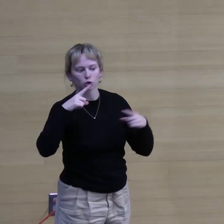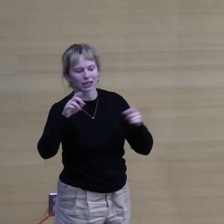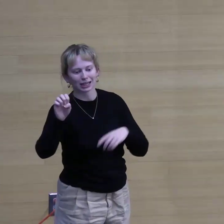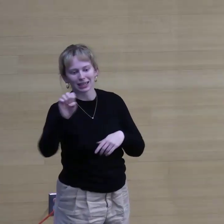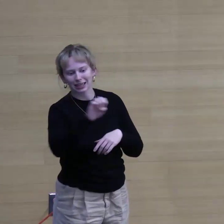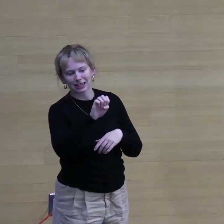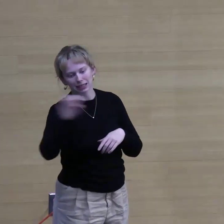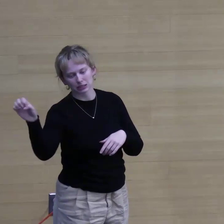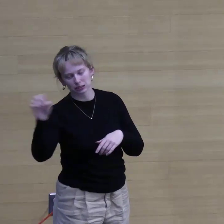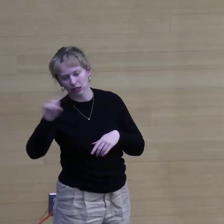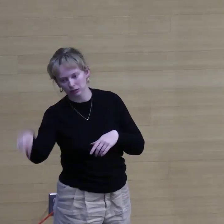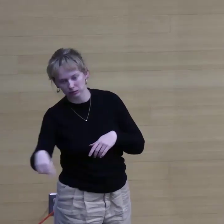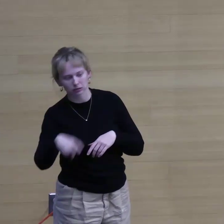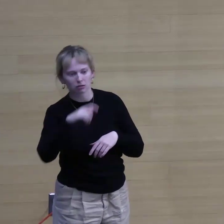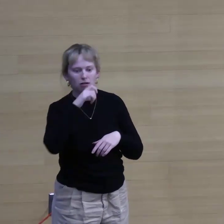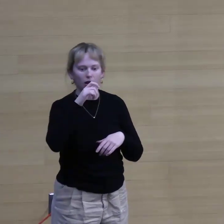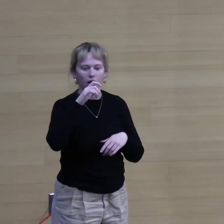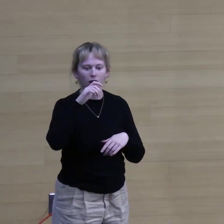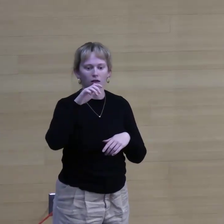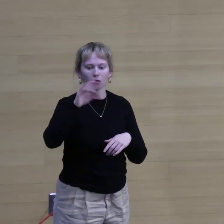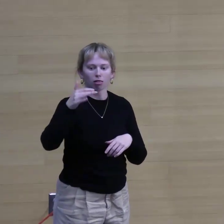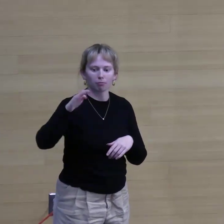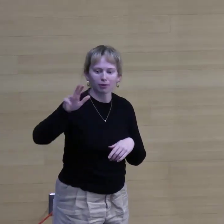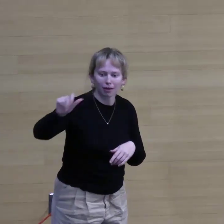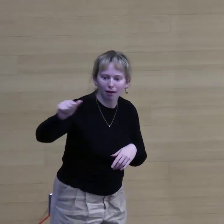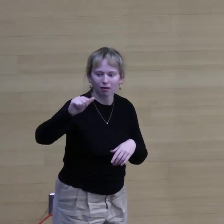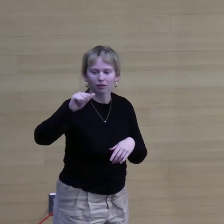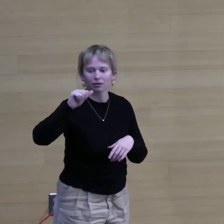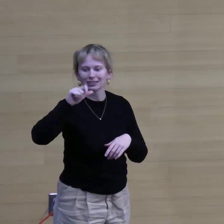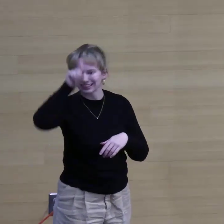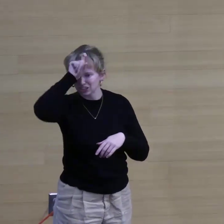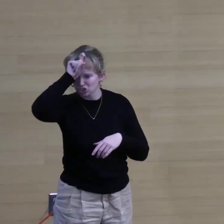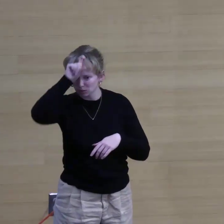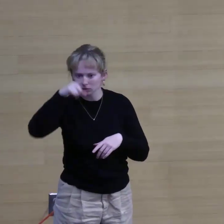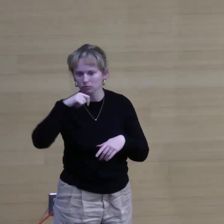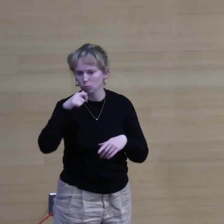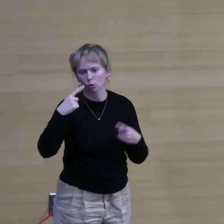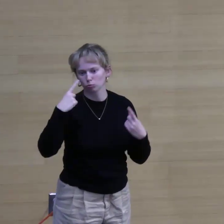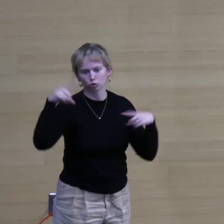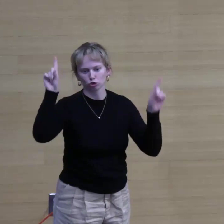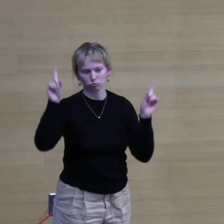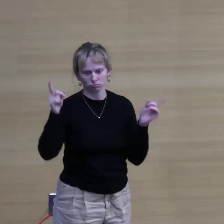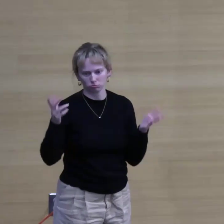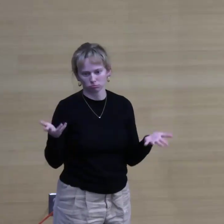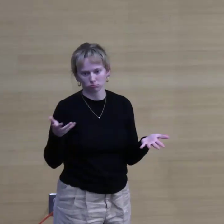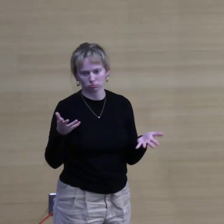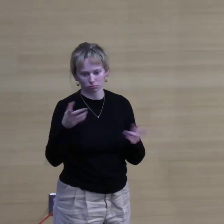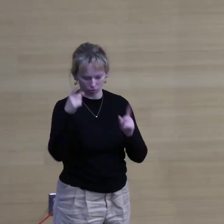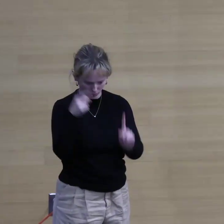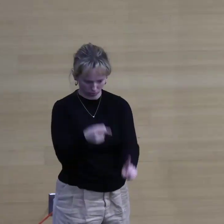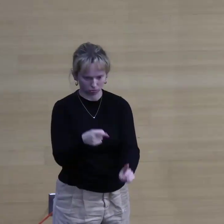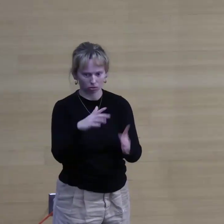It's not going to work in Colombia. It's not going to work in Egypt. But centering the community